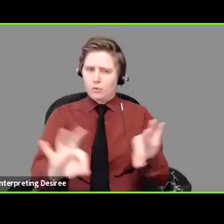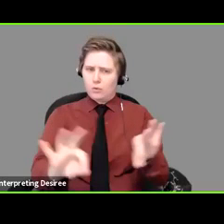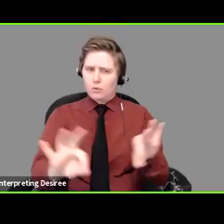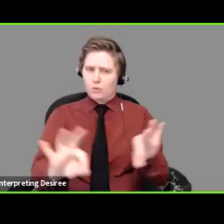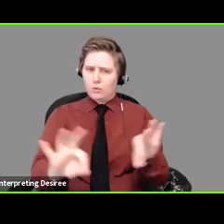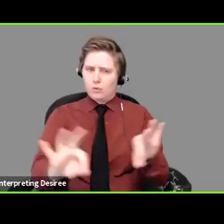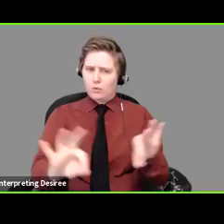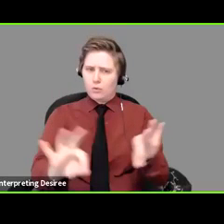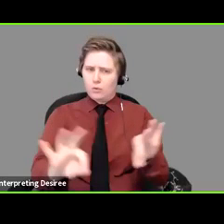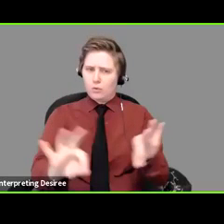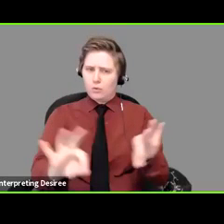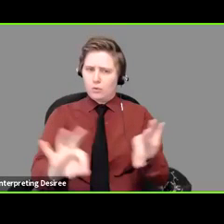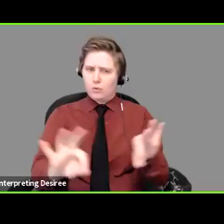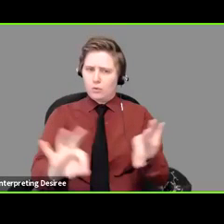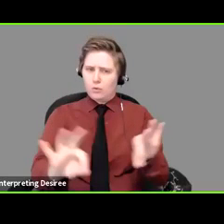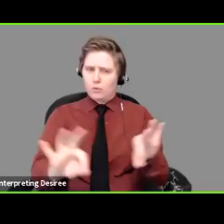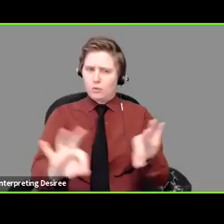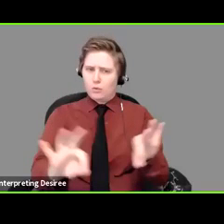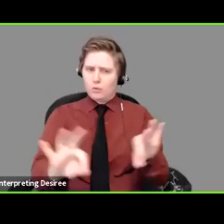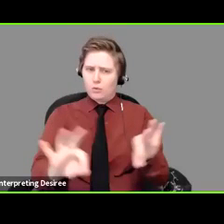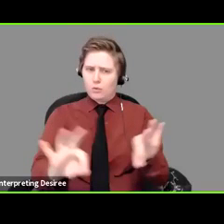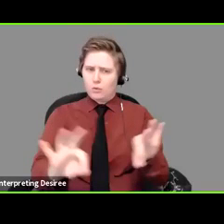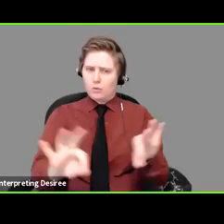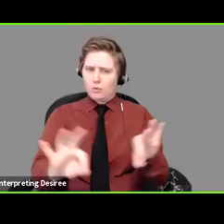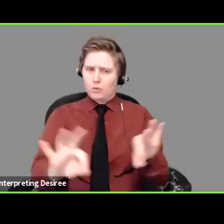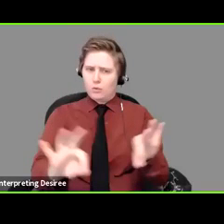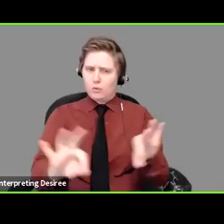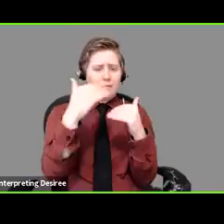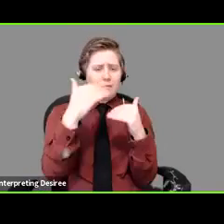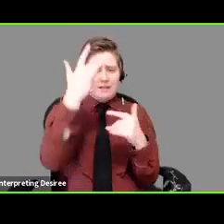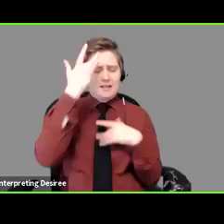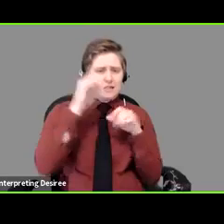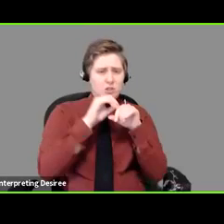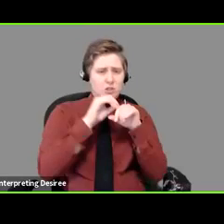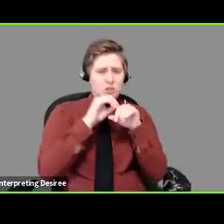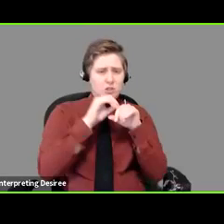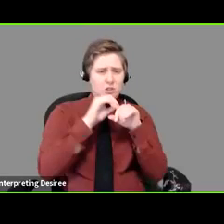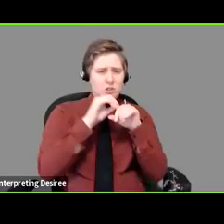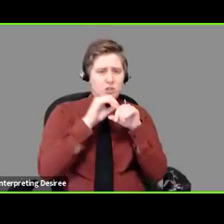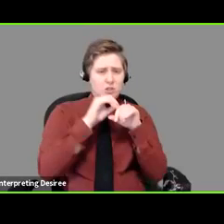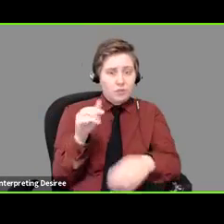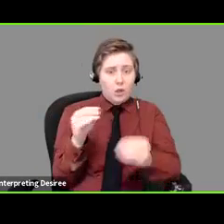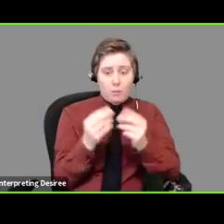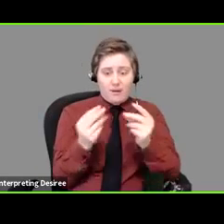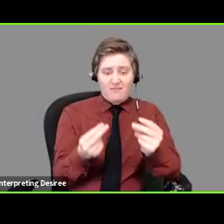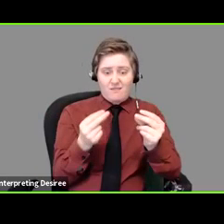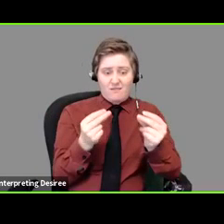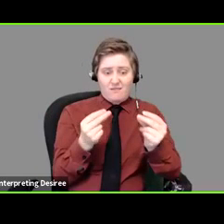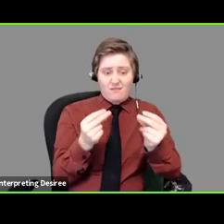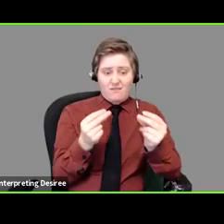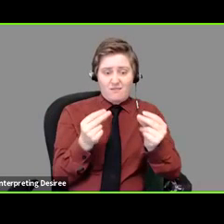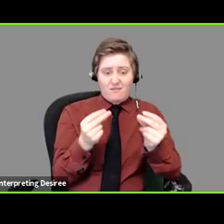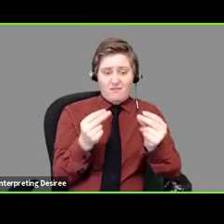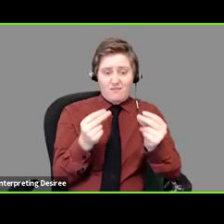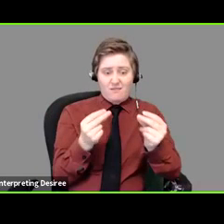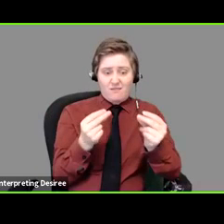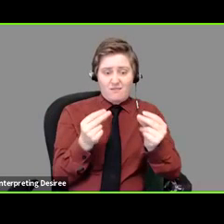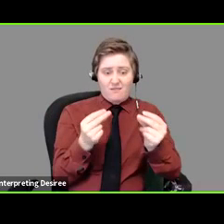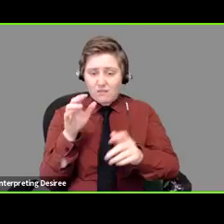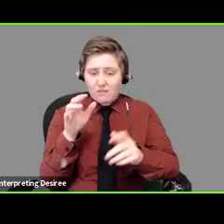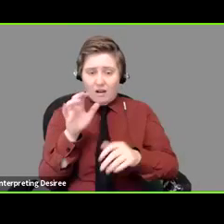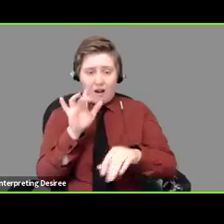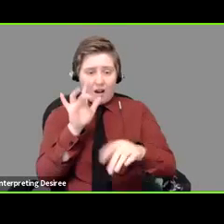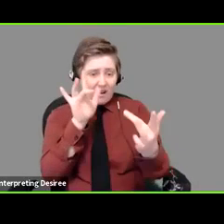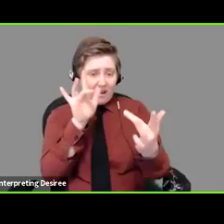that this is how we can limit the spread of the disease. The faster we can get on contact tracing, the faster